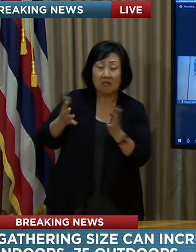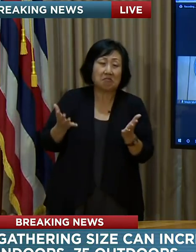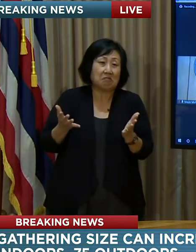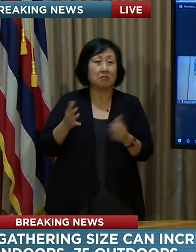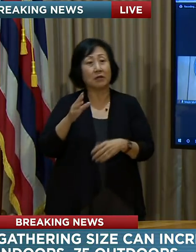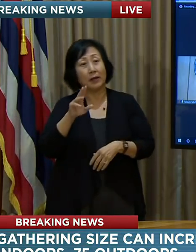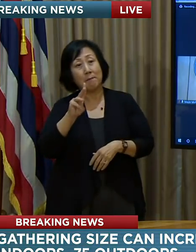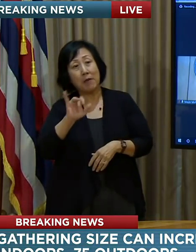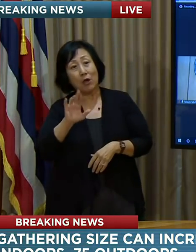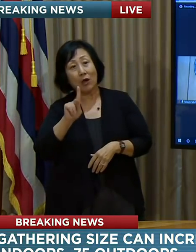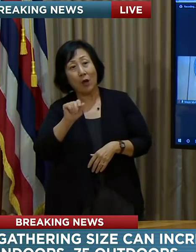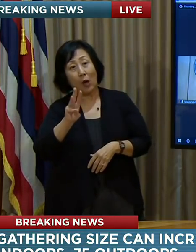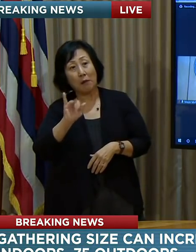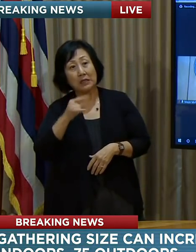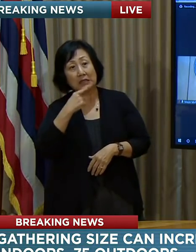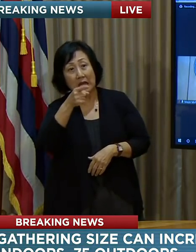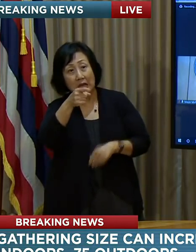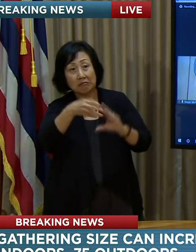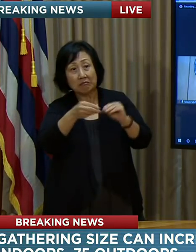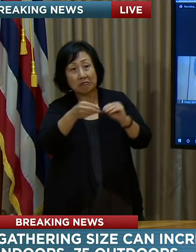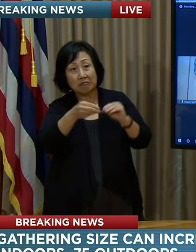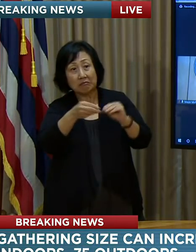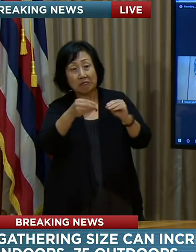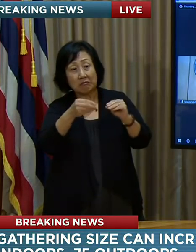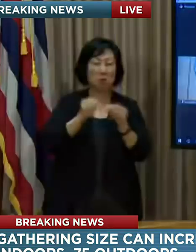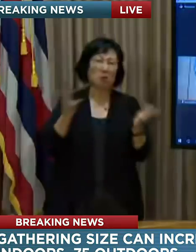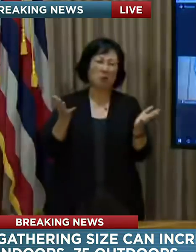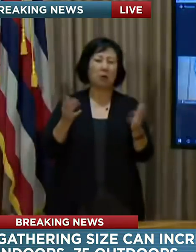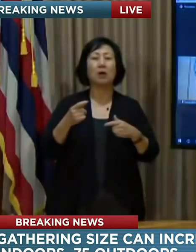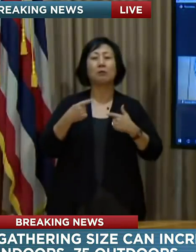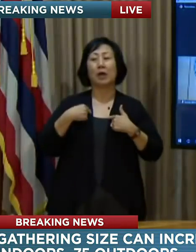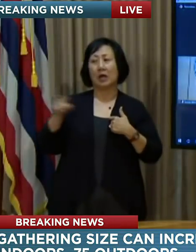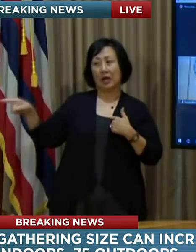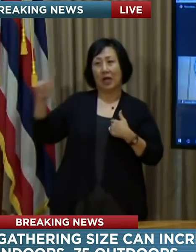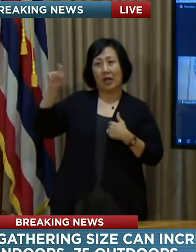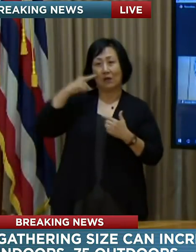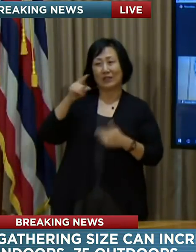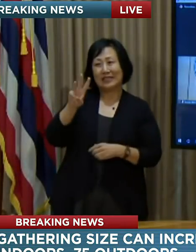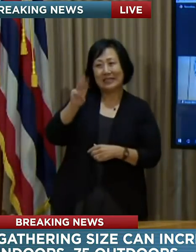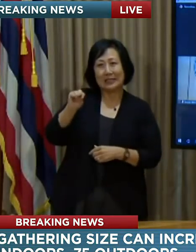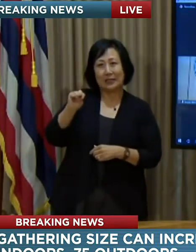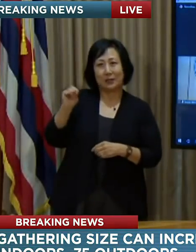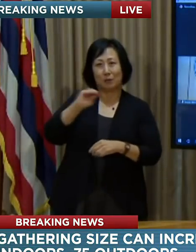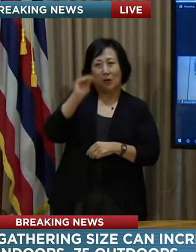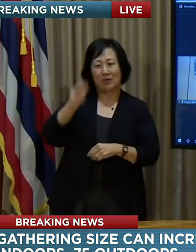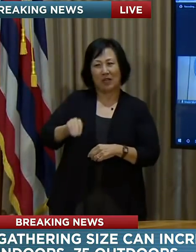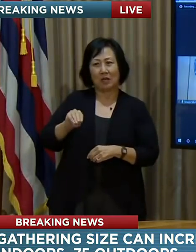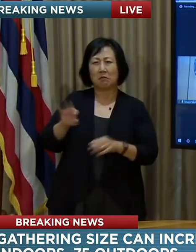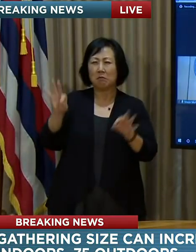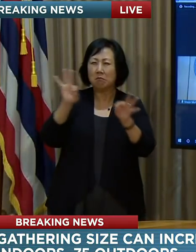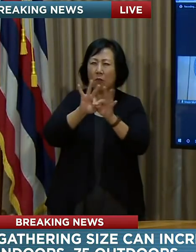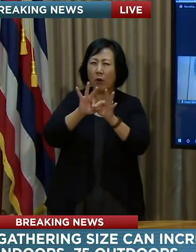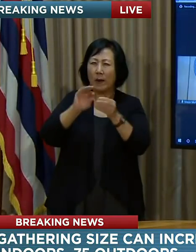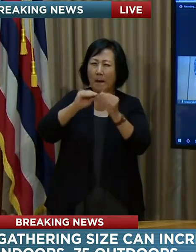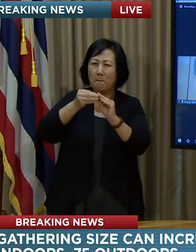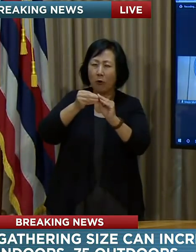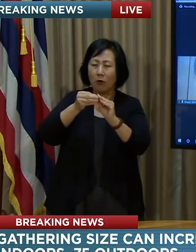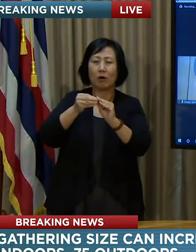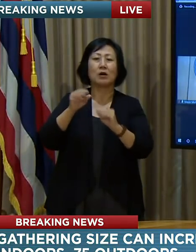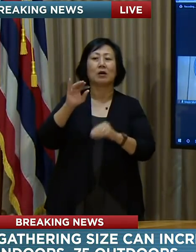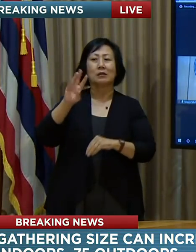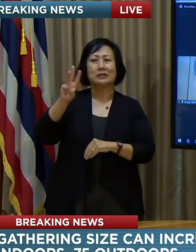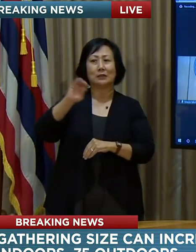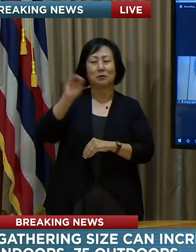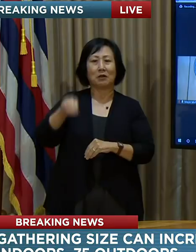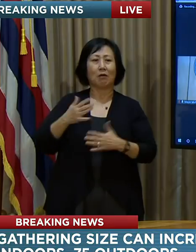said, except just to say that 60%, as the governor said several times, is an important milestone for us. It is a